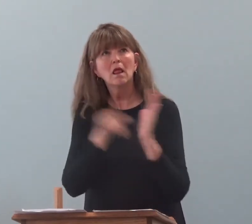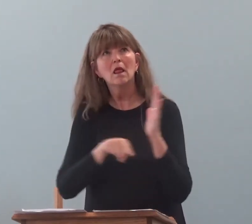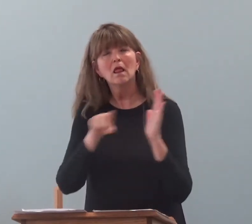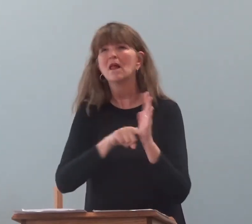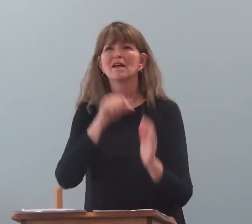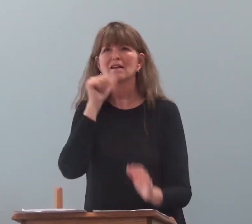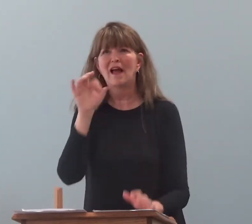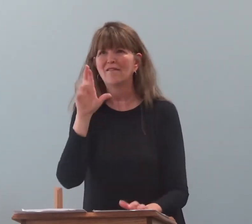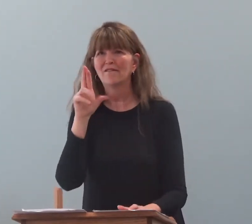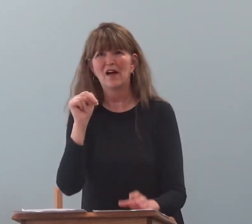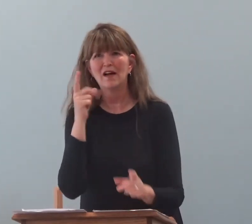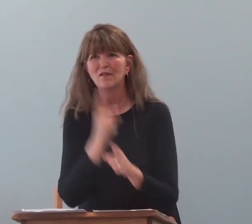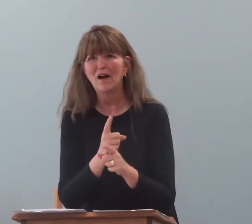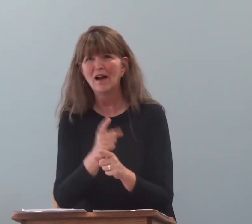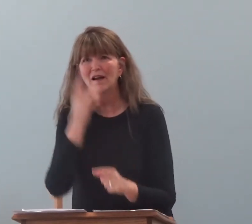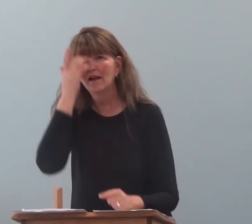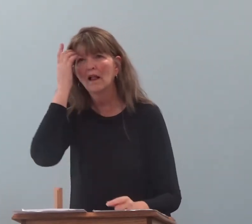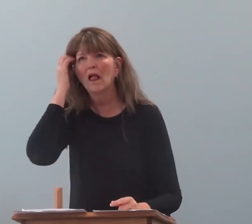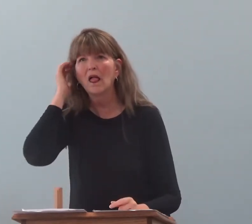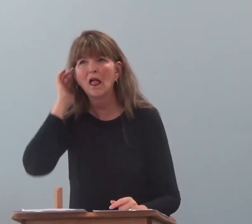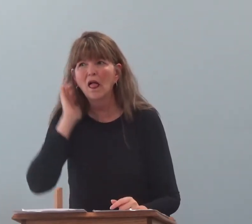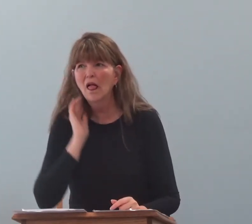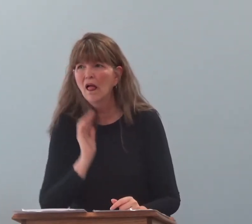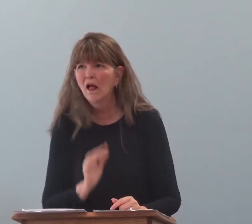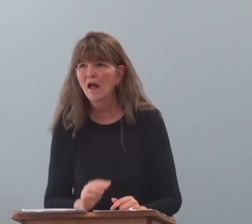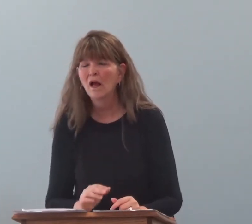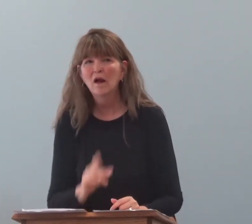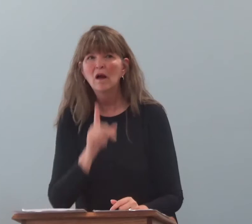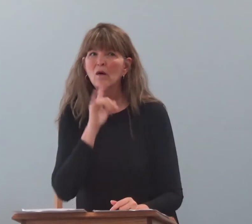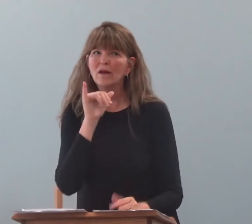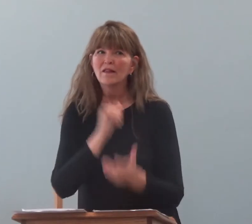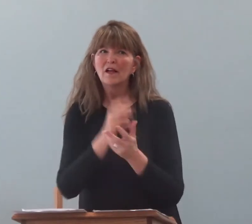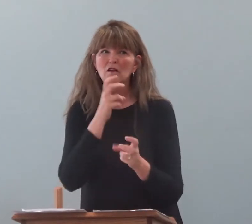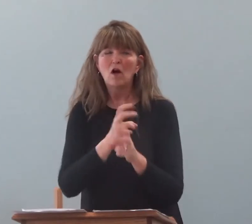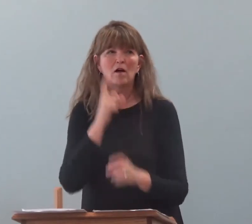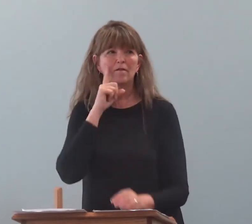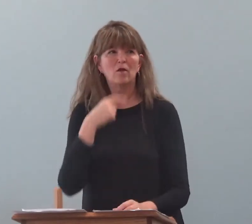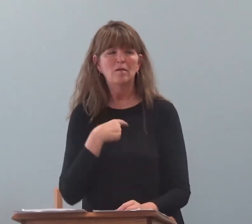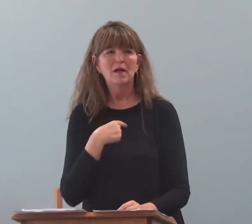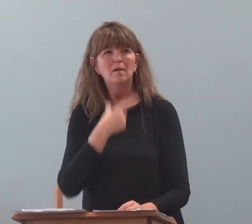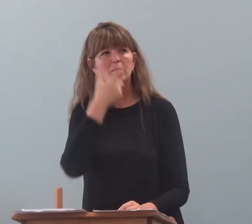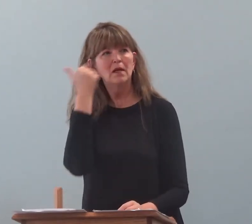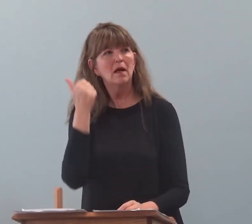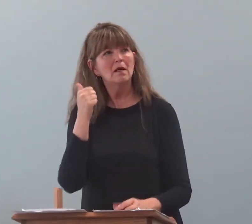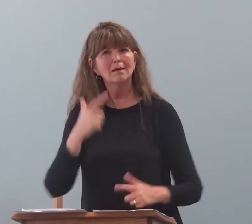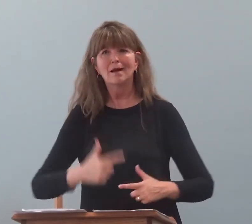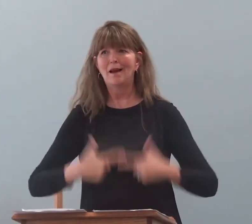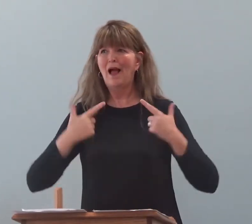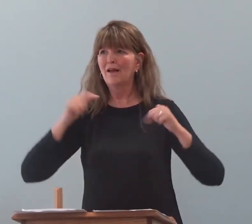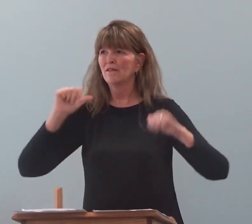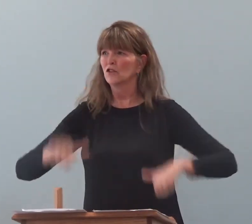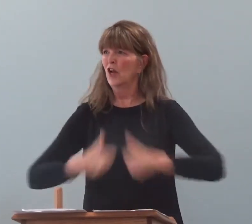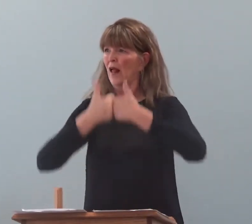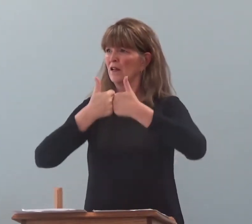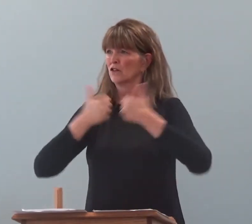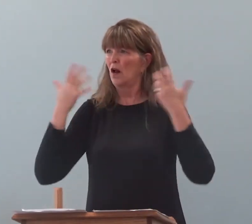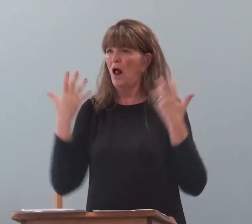It is no fun to hear people speak negatively all the time. It's hard for me, because